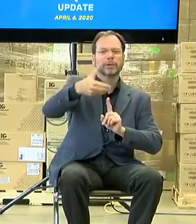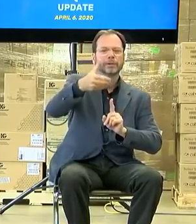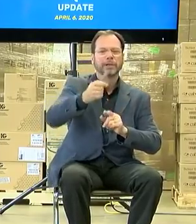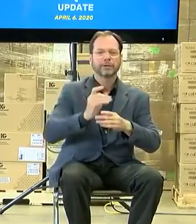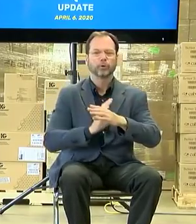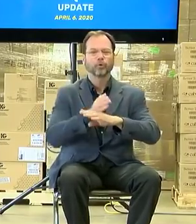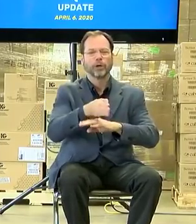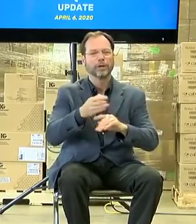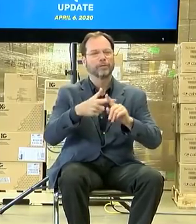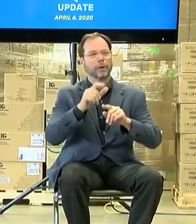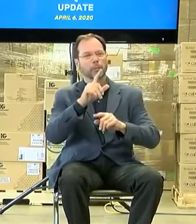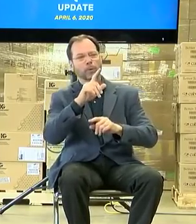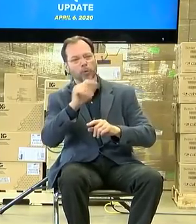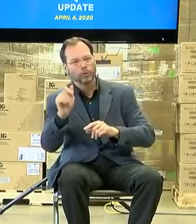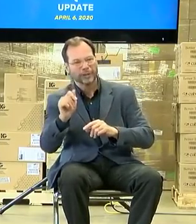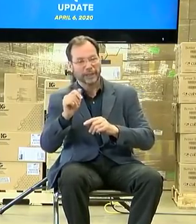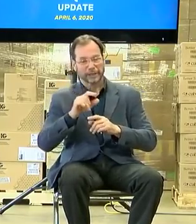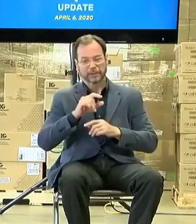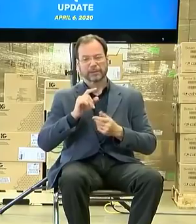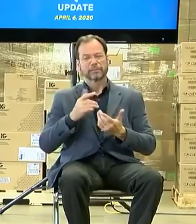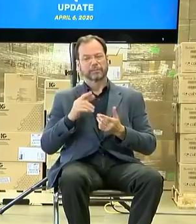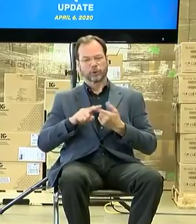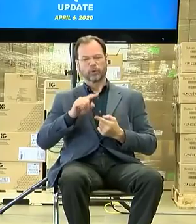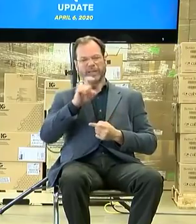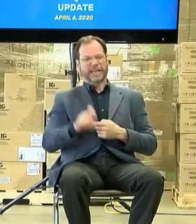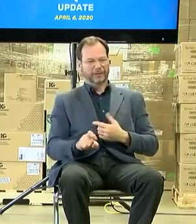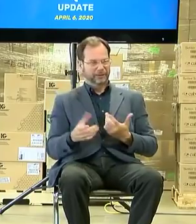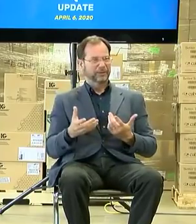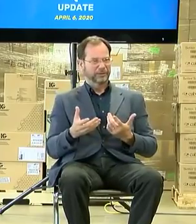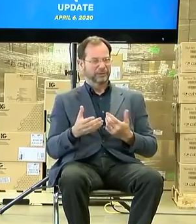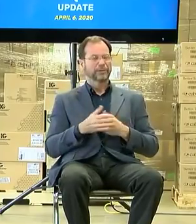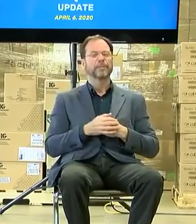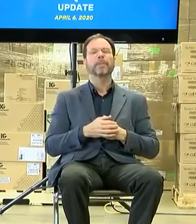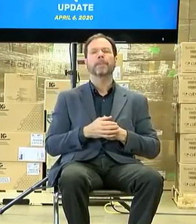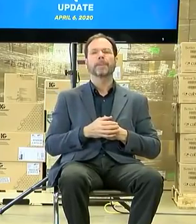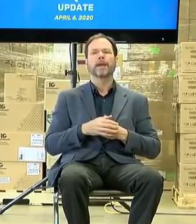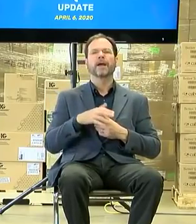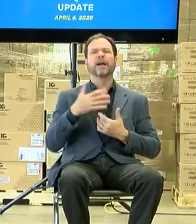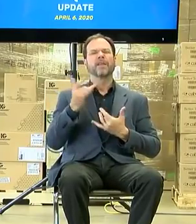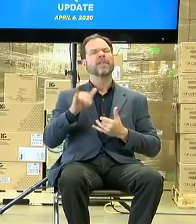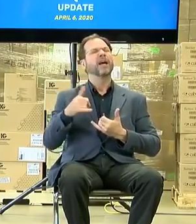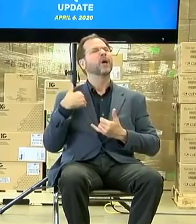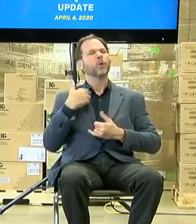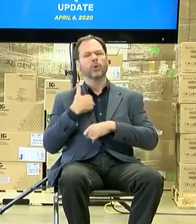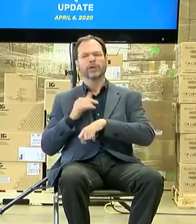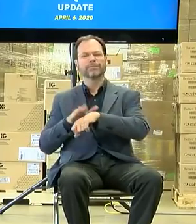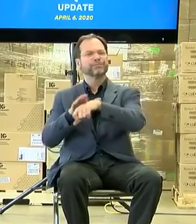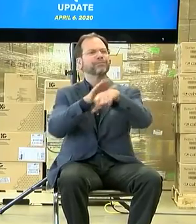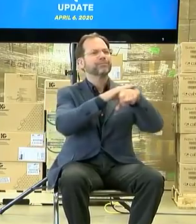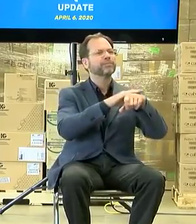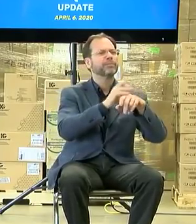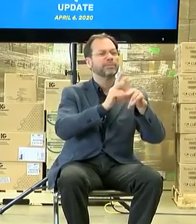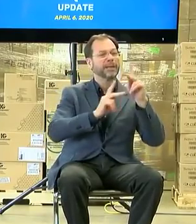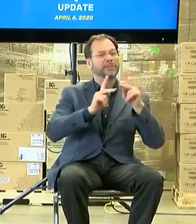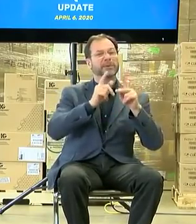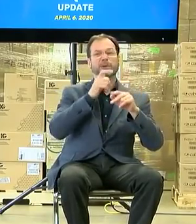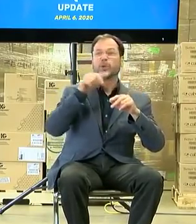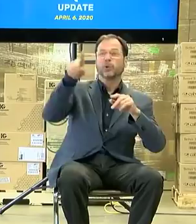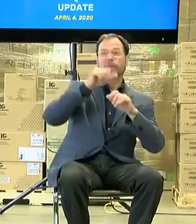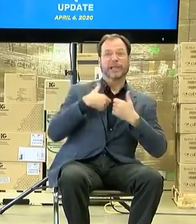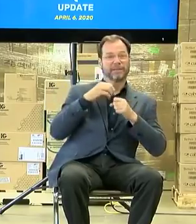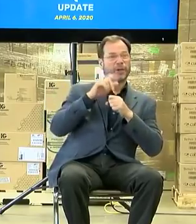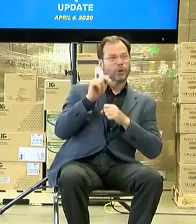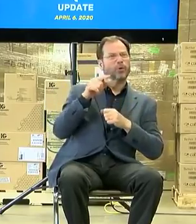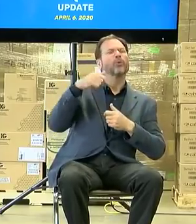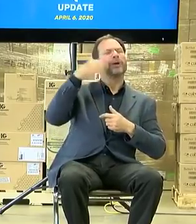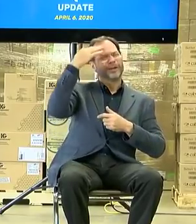from Louisiana into the state of Texas. This is just a notice, if you would, to our friends from Louisiana. We know